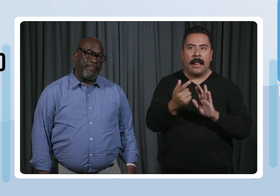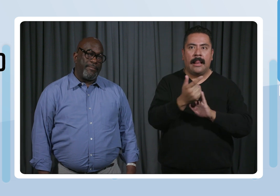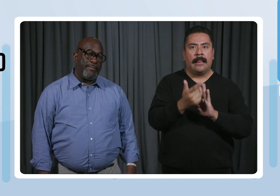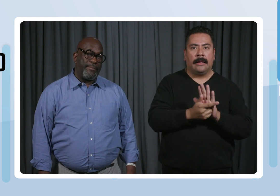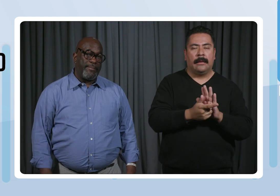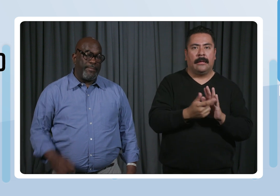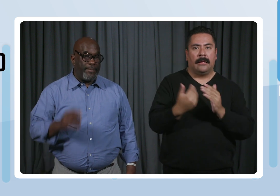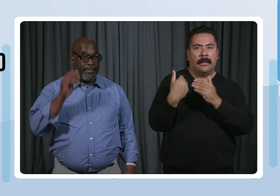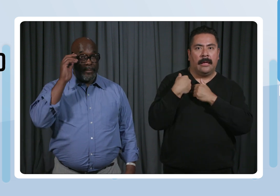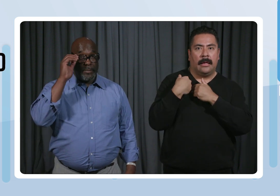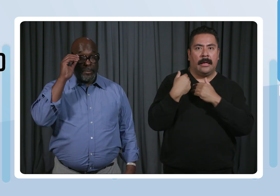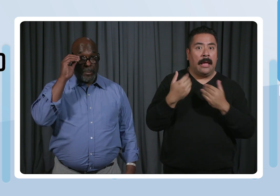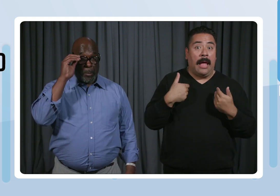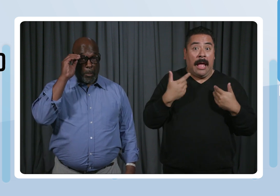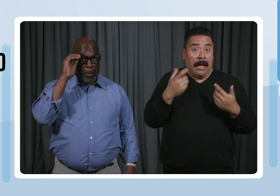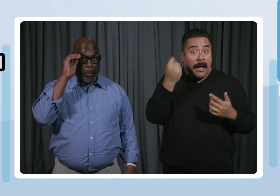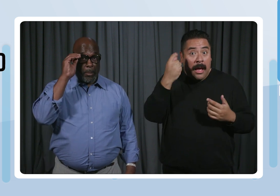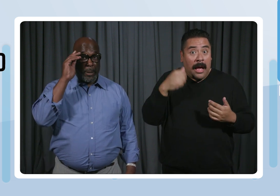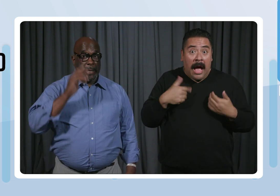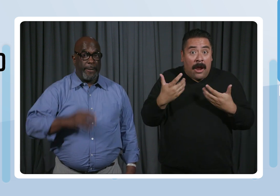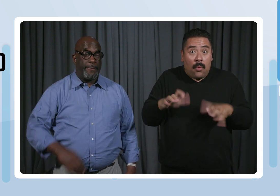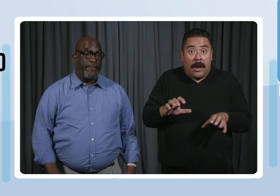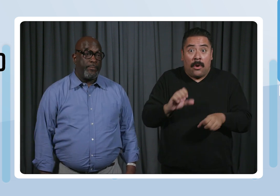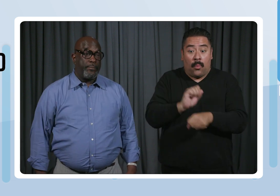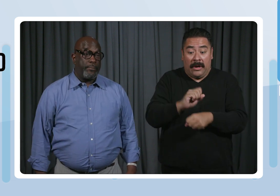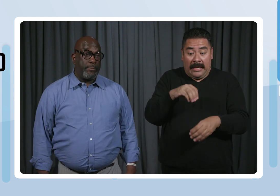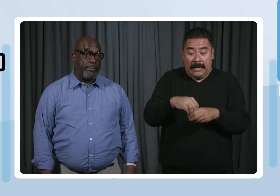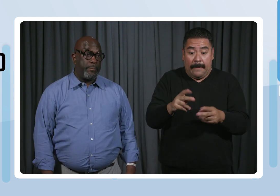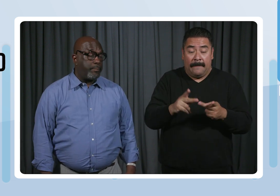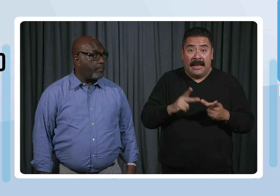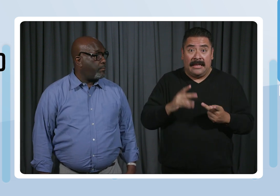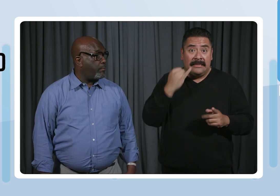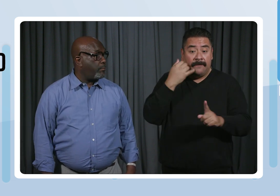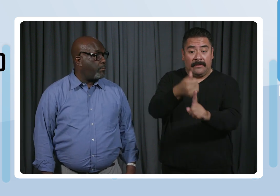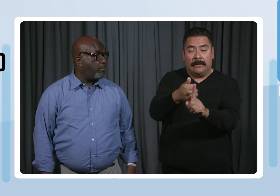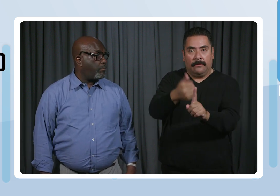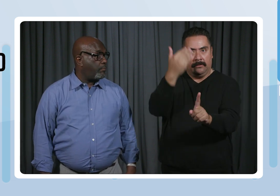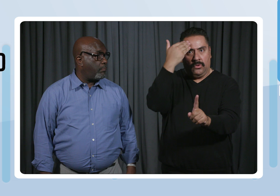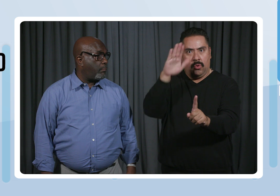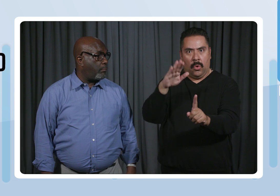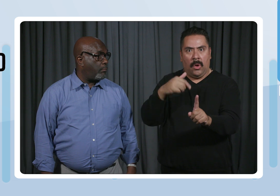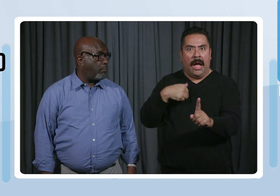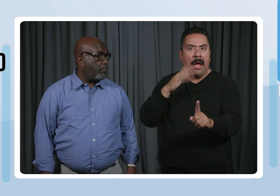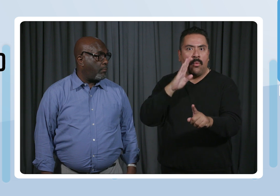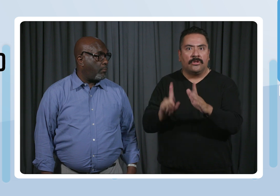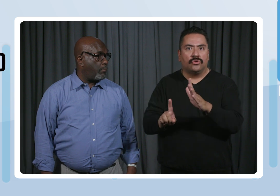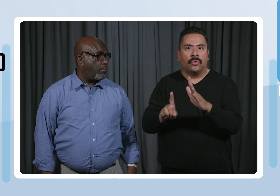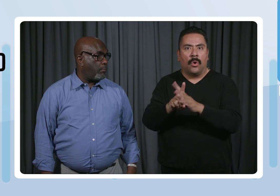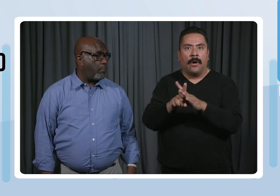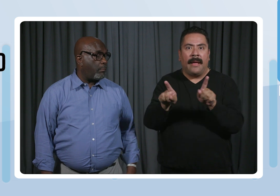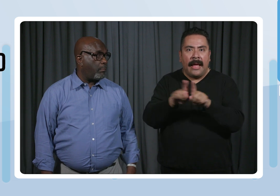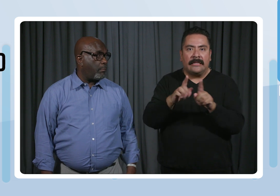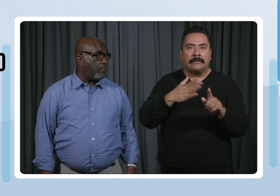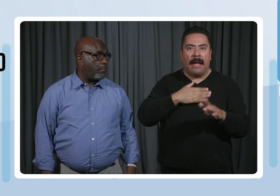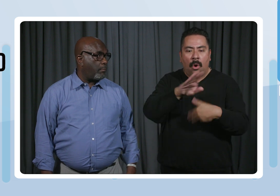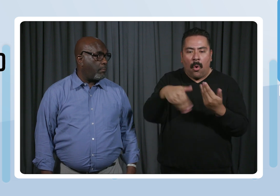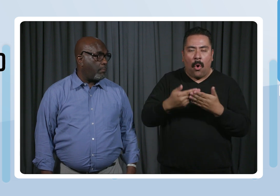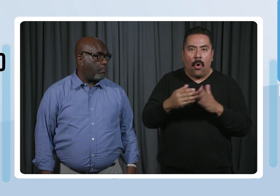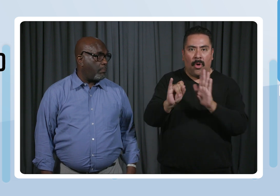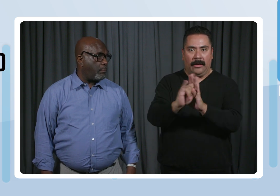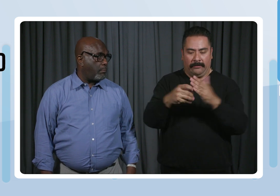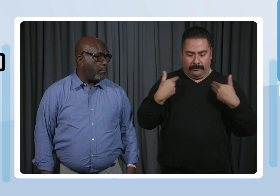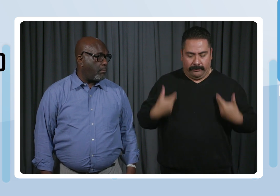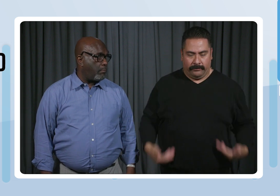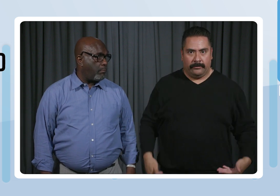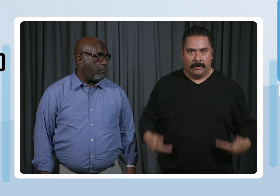I don't want to work in a place where they don't know that I'm going to show up as my whole self, where they don't accept